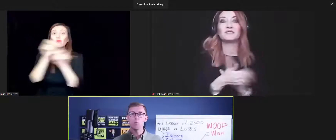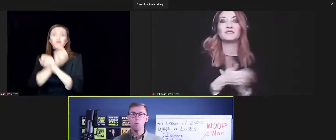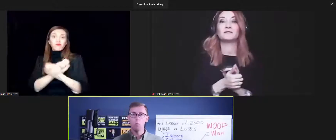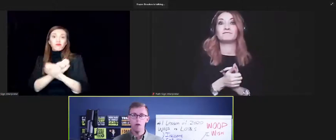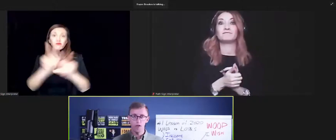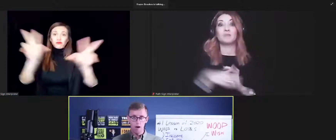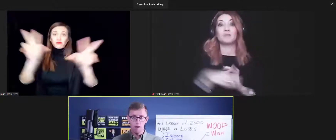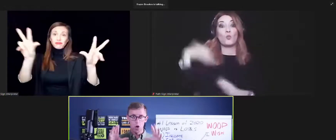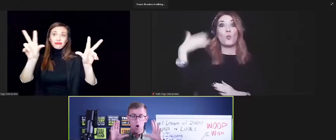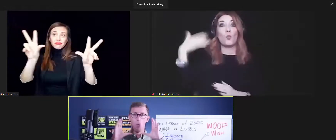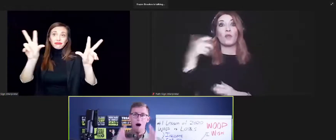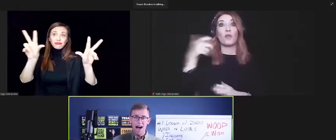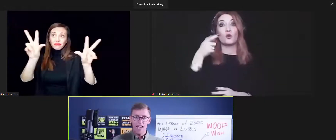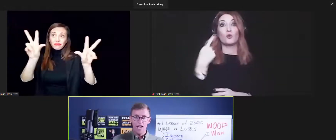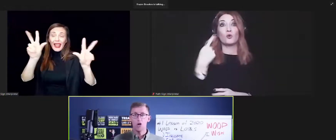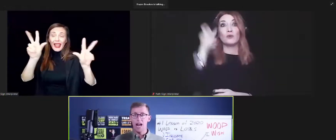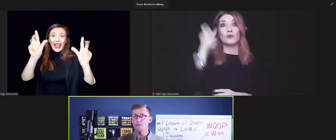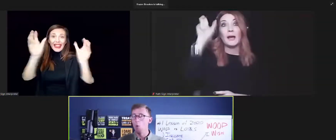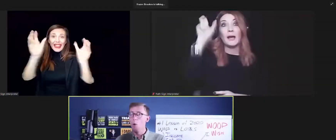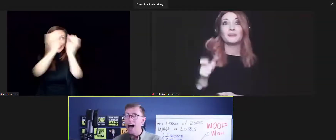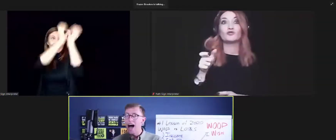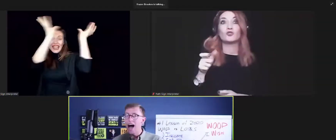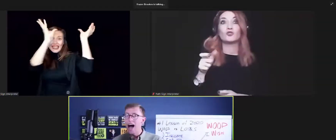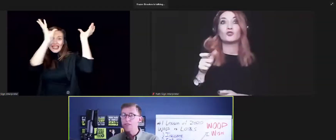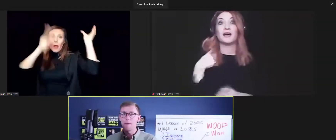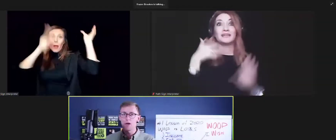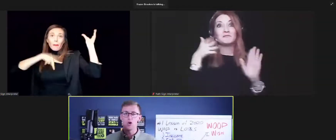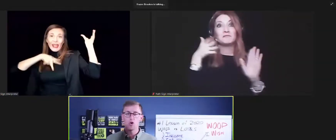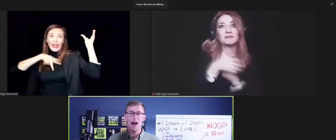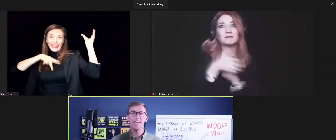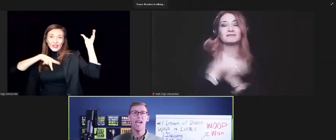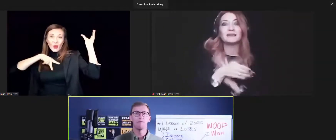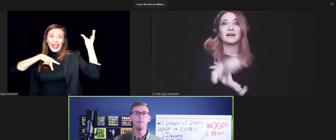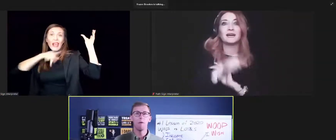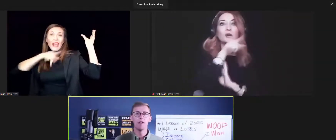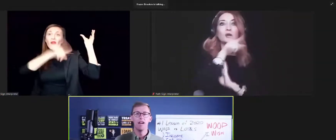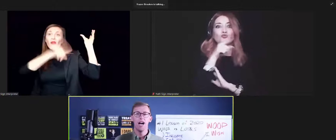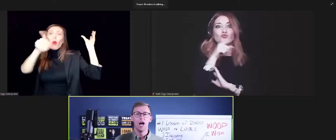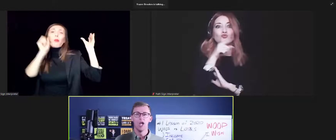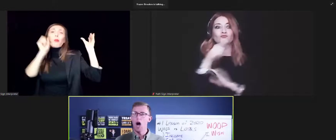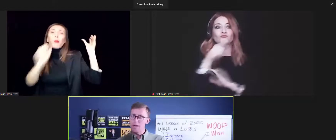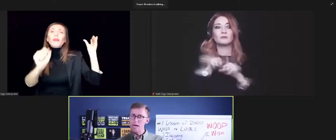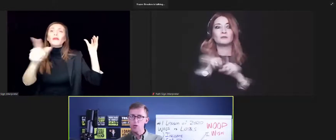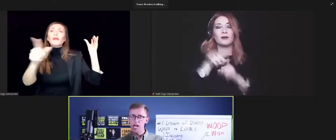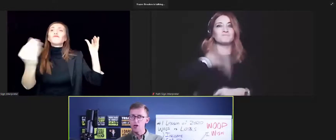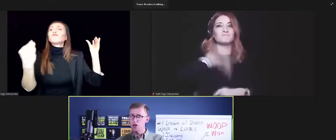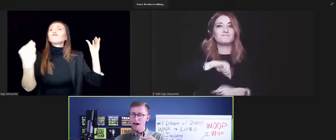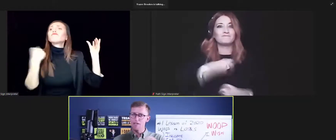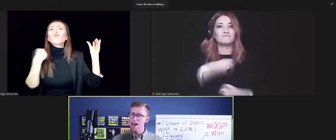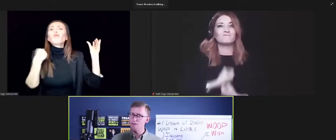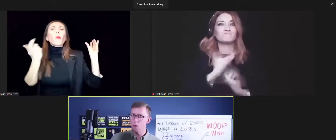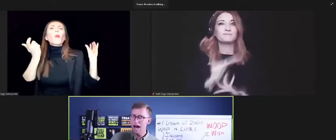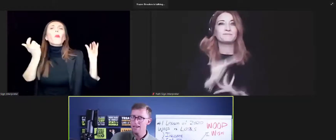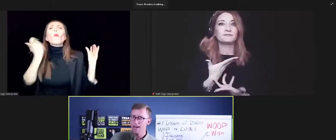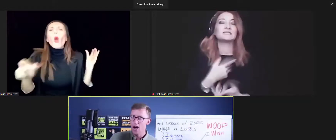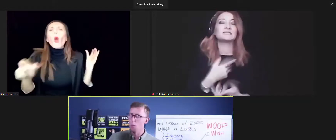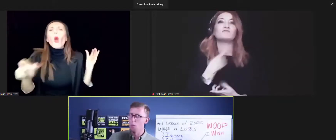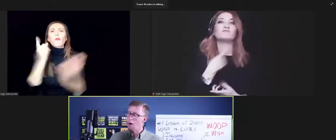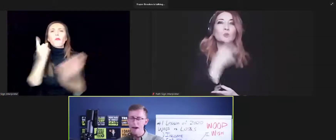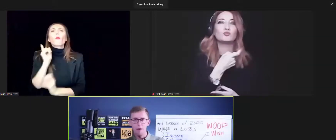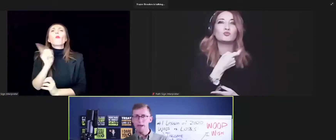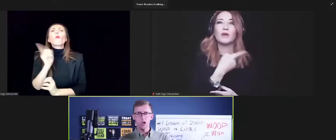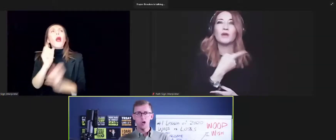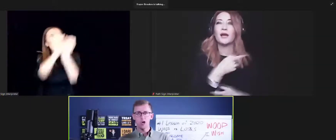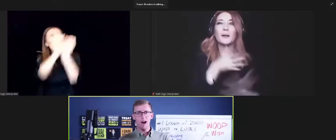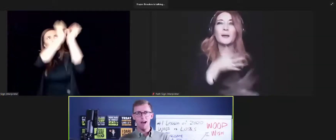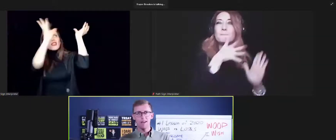where the terms why, you got to have a why that makes you cry, came from. A lot of people say this, you have to have a why that